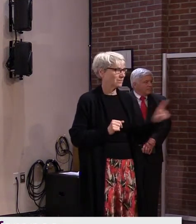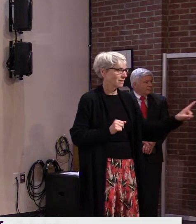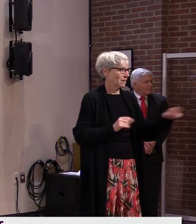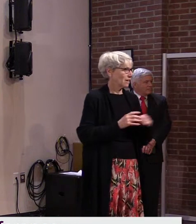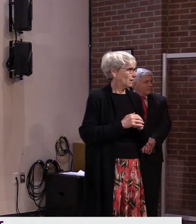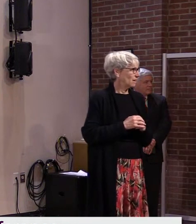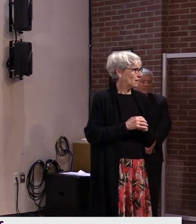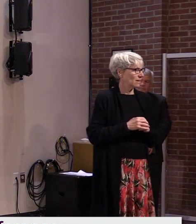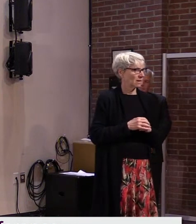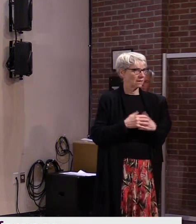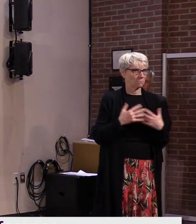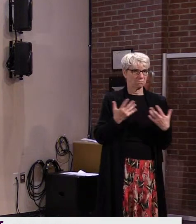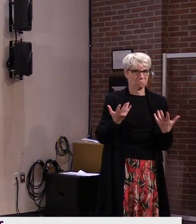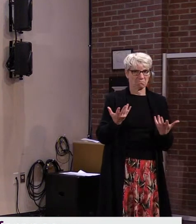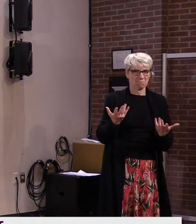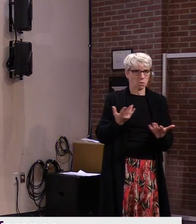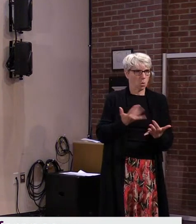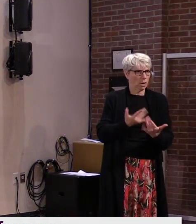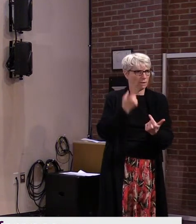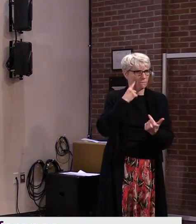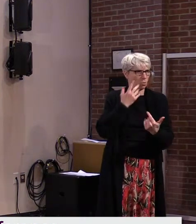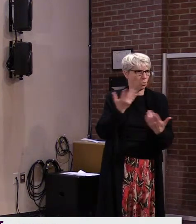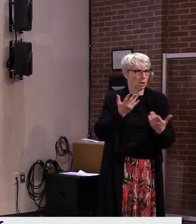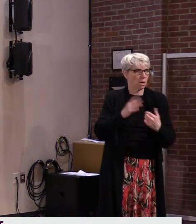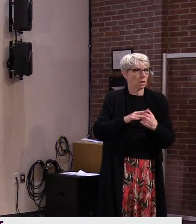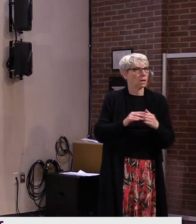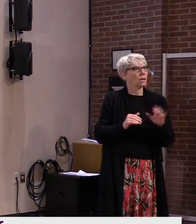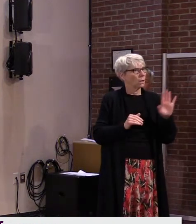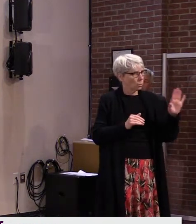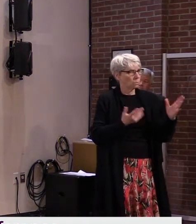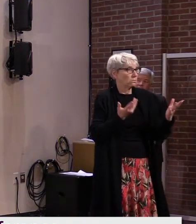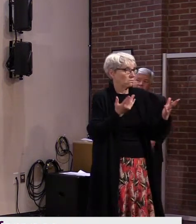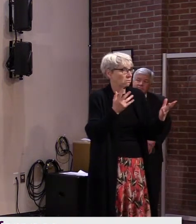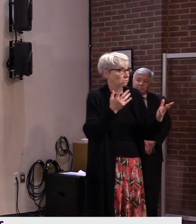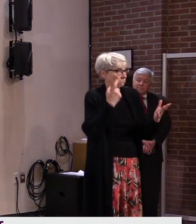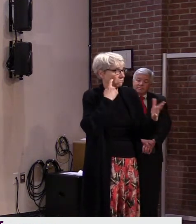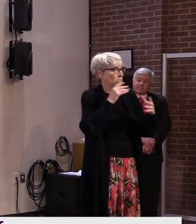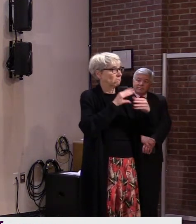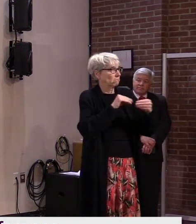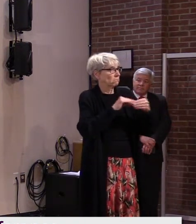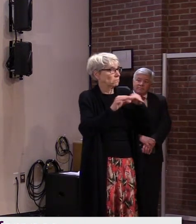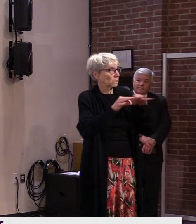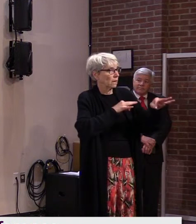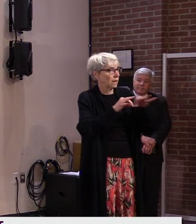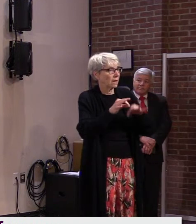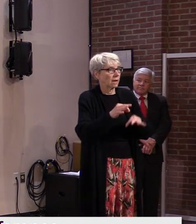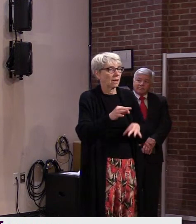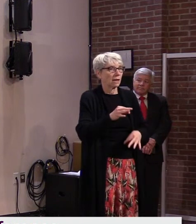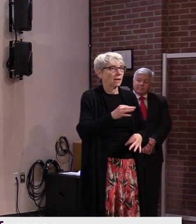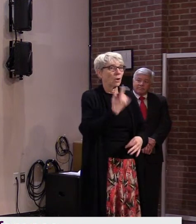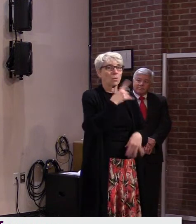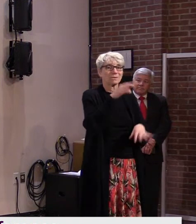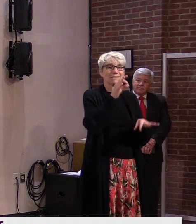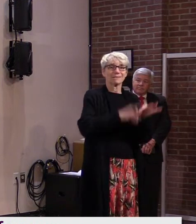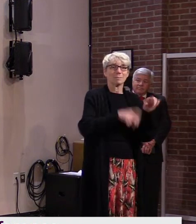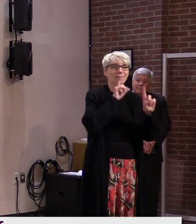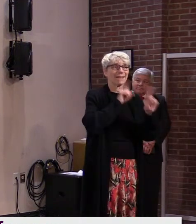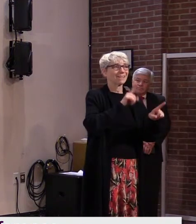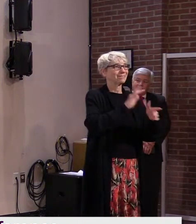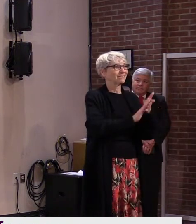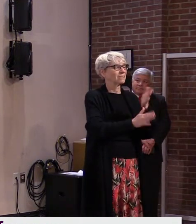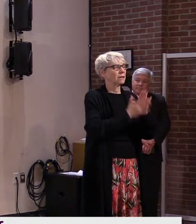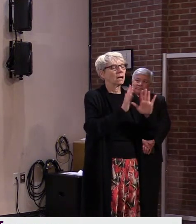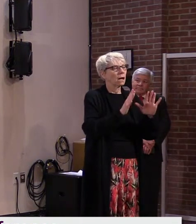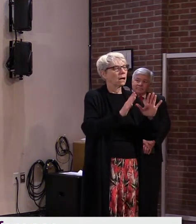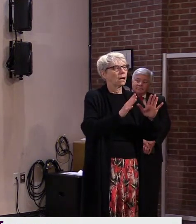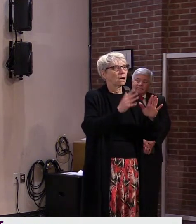What will it depend on? Again, you know, there isn't one single answer. We have to make sure that there's